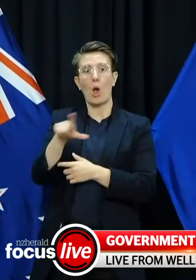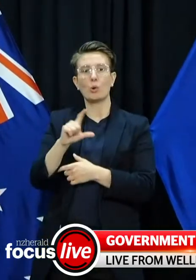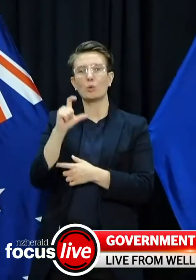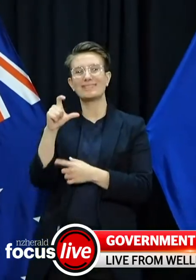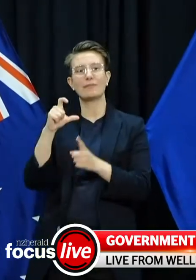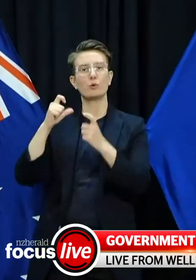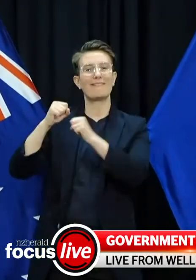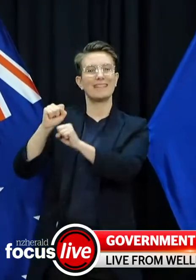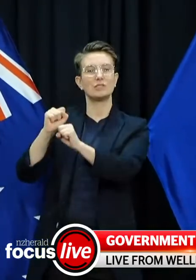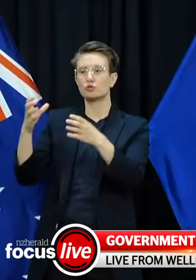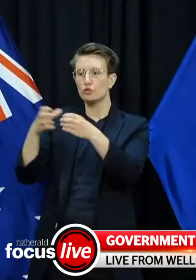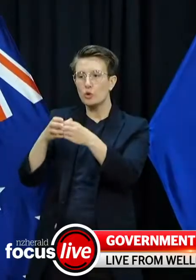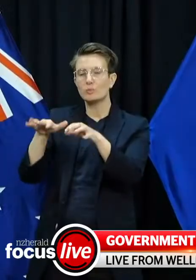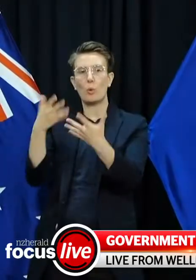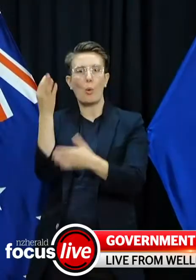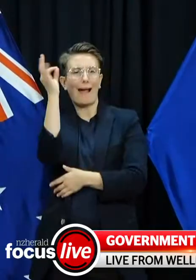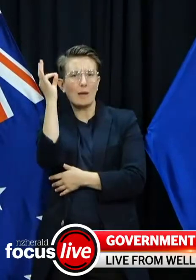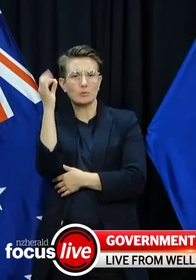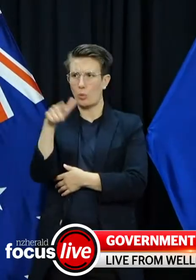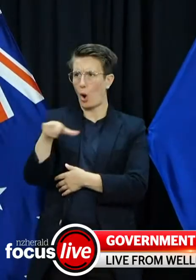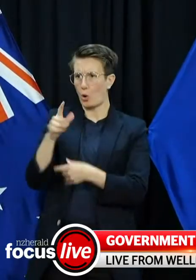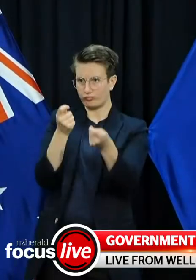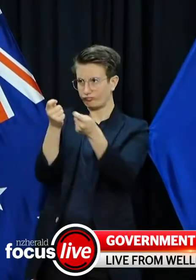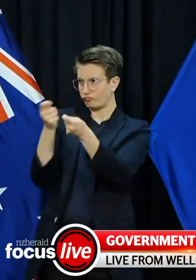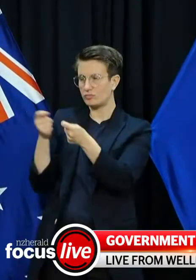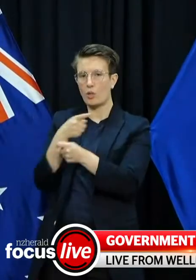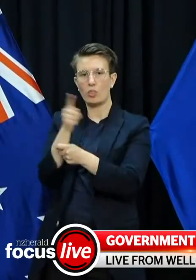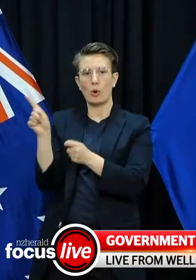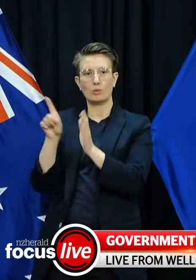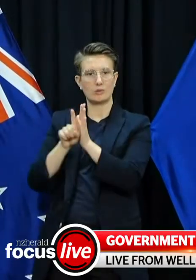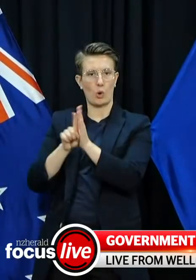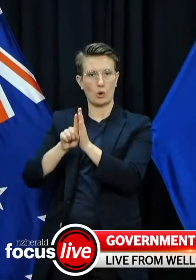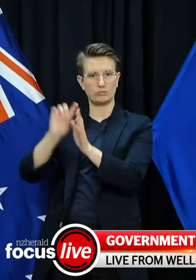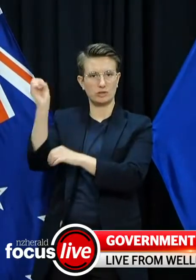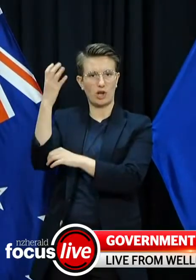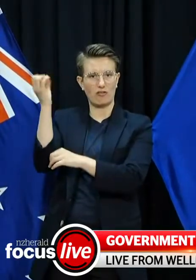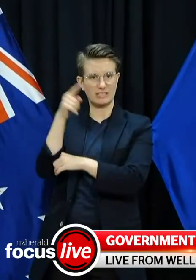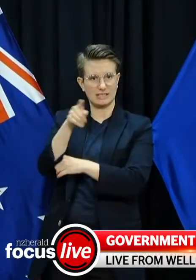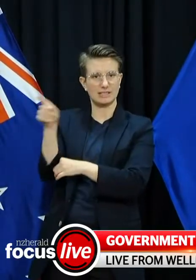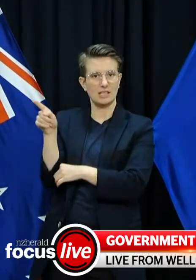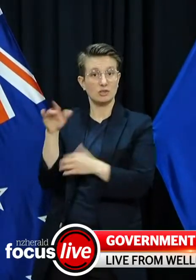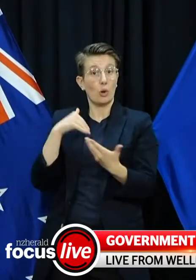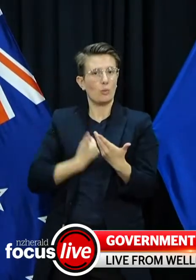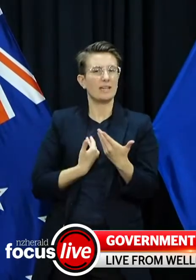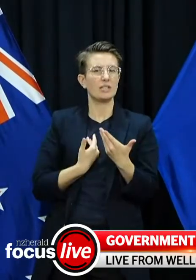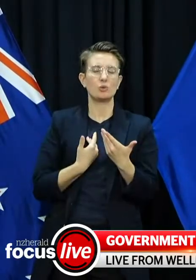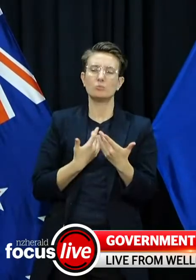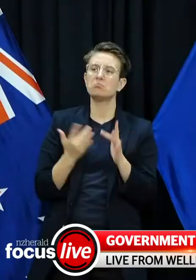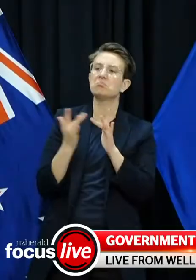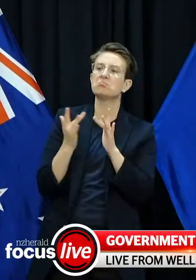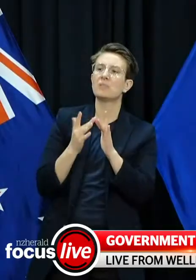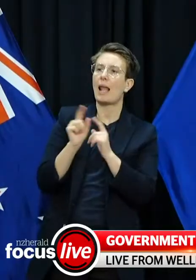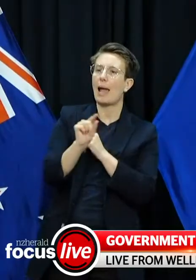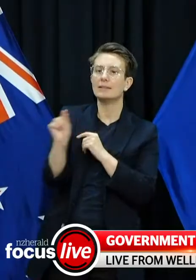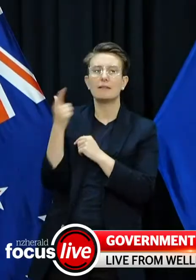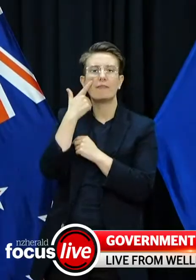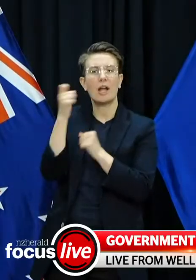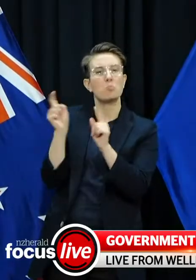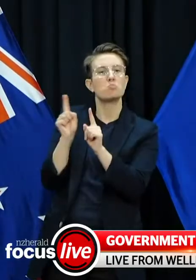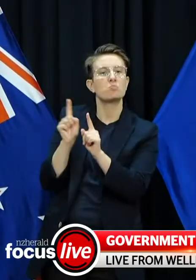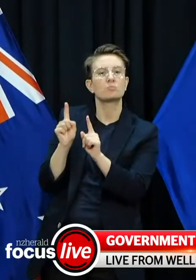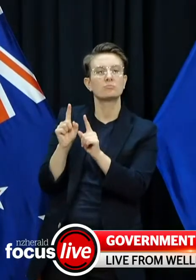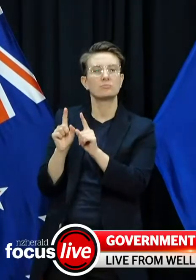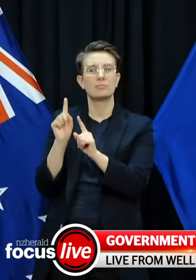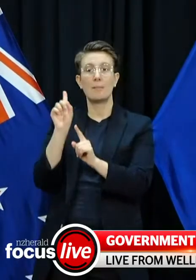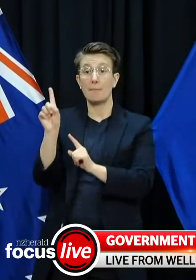councils. So that is something for us to look at afterwards. But the operation of